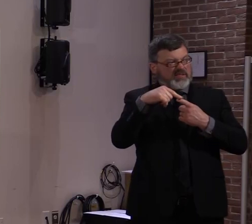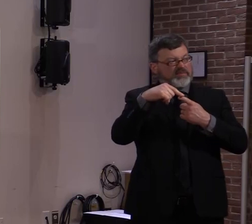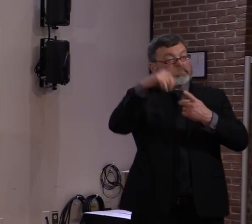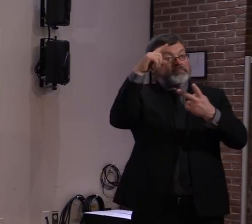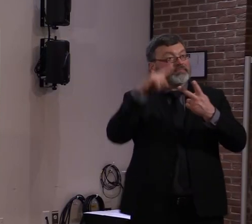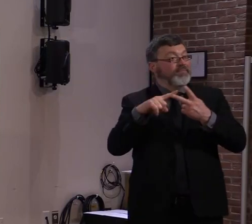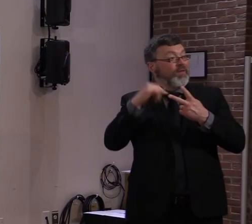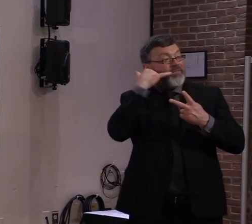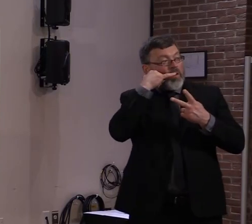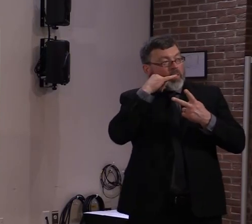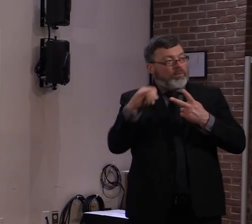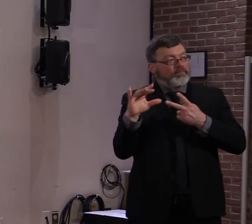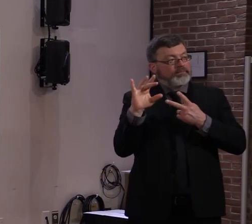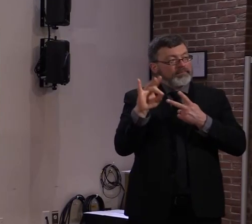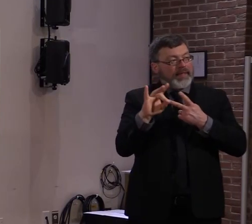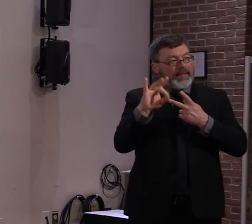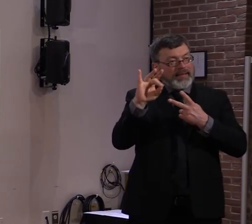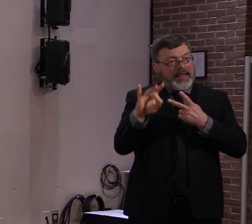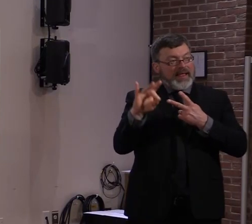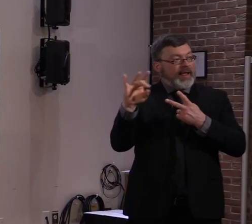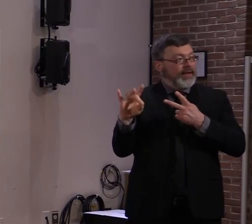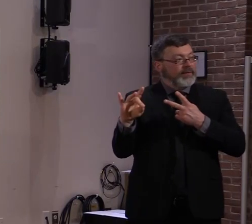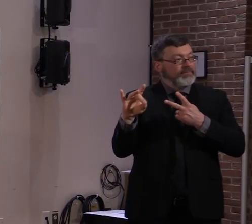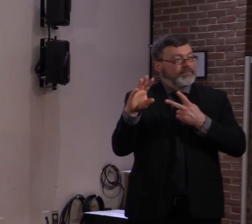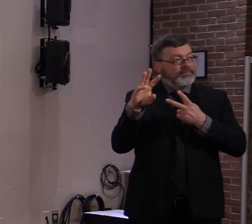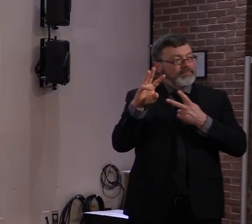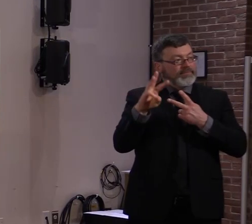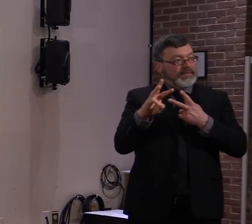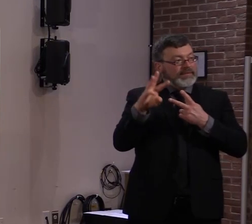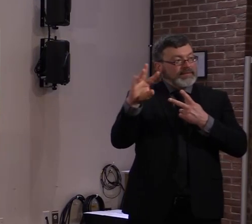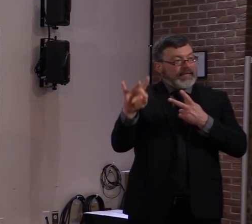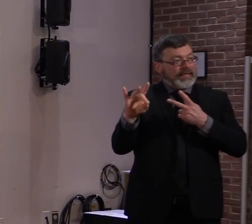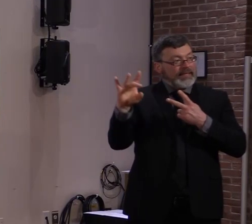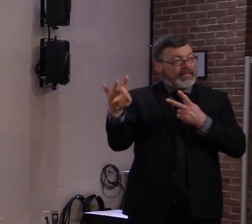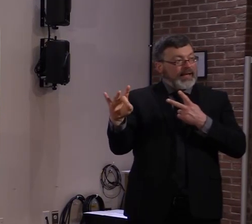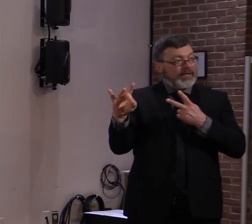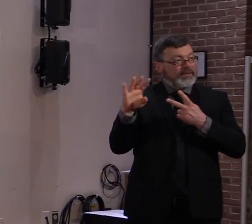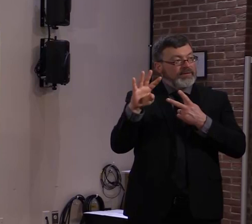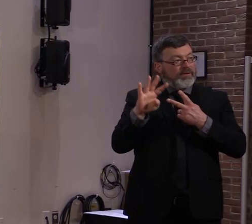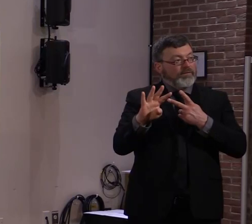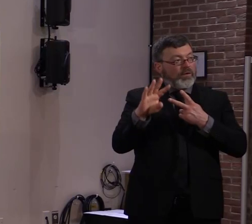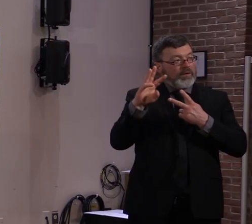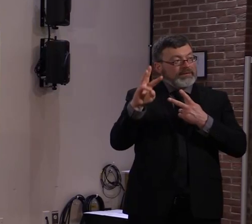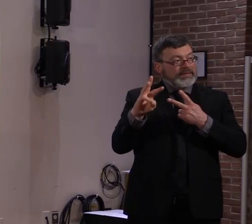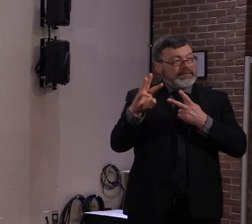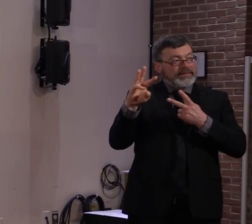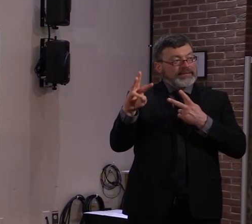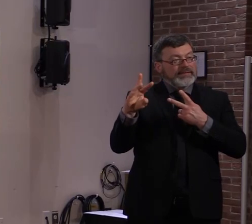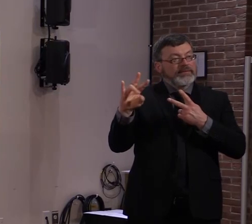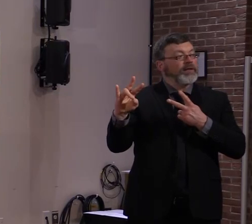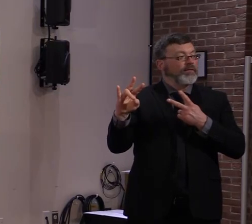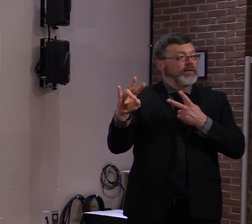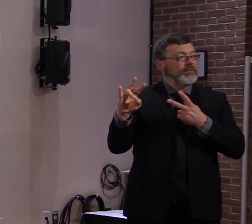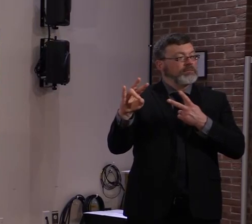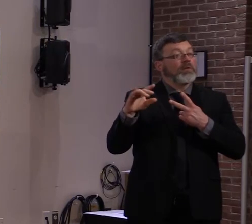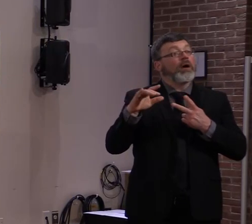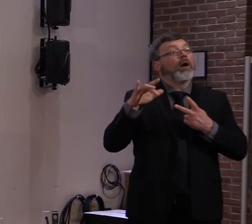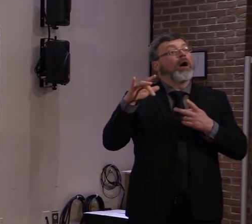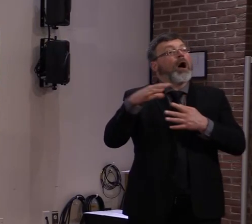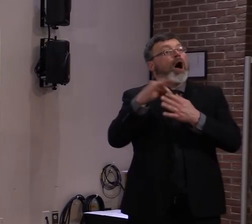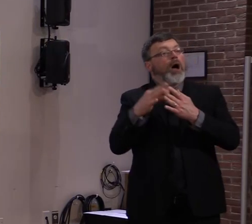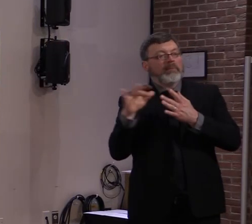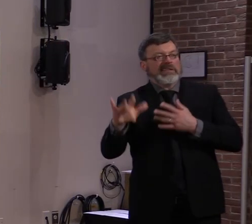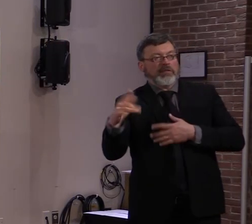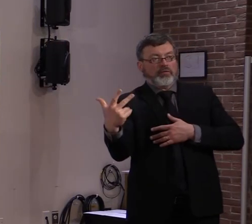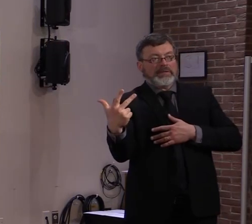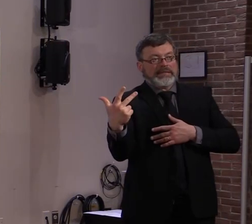may take a week. I do wish to share an update on the General Assistance Housing Plan for households experiencing